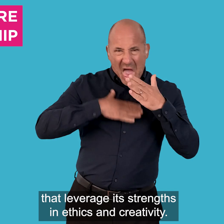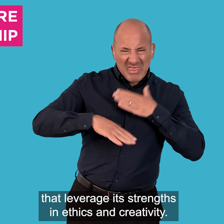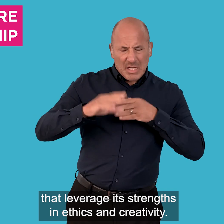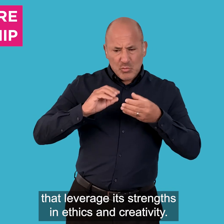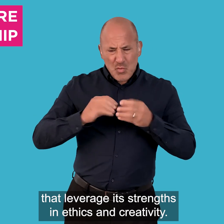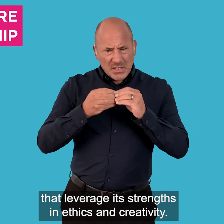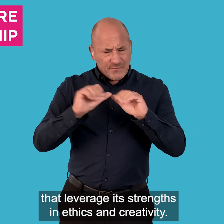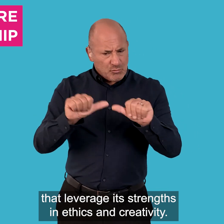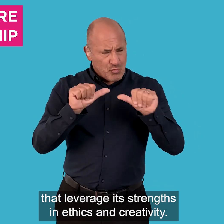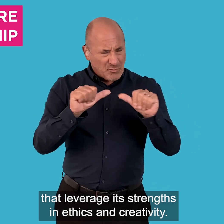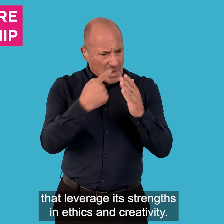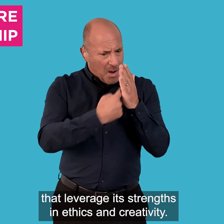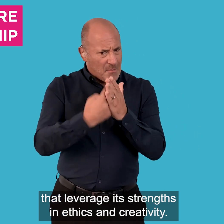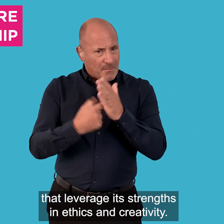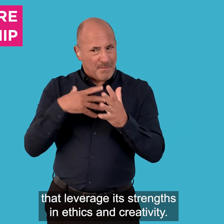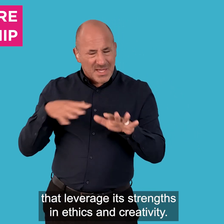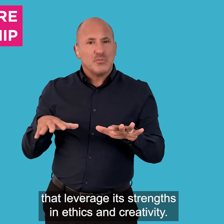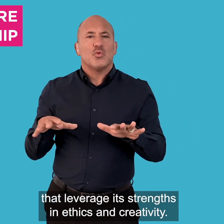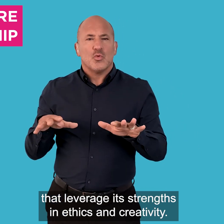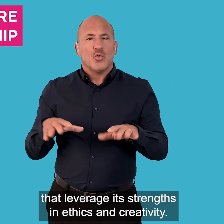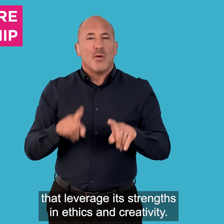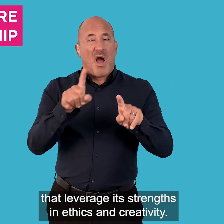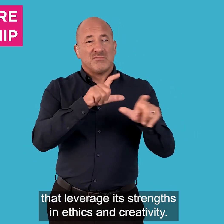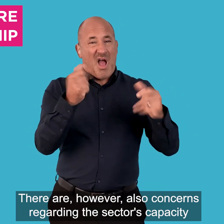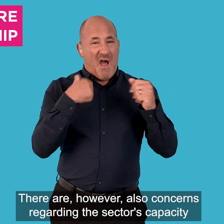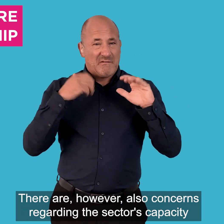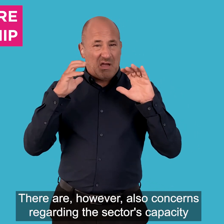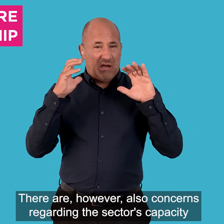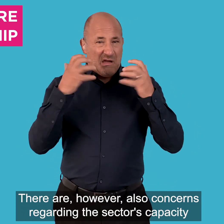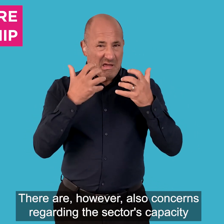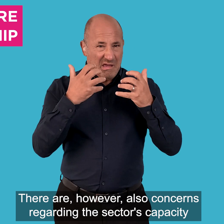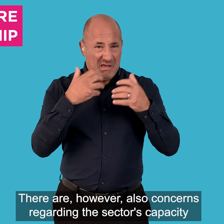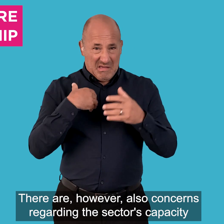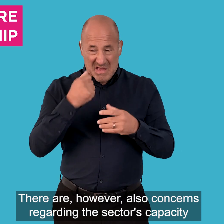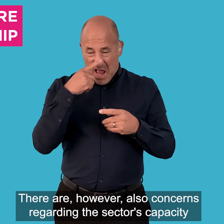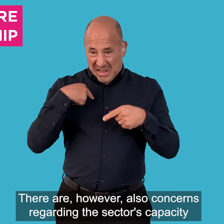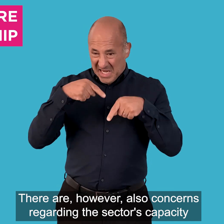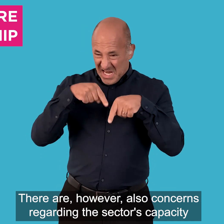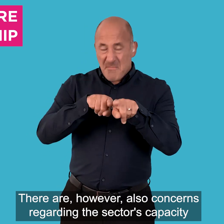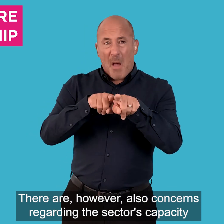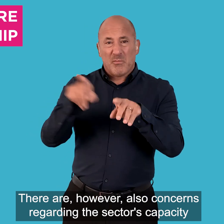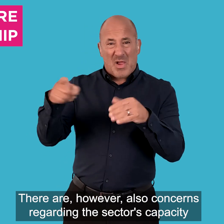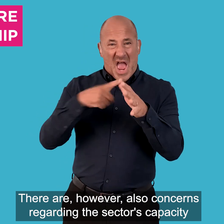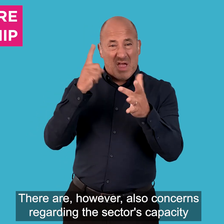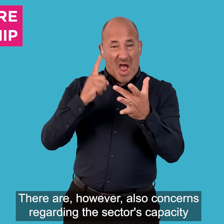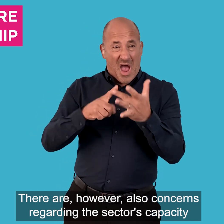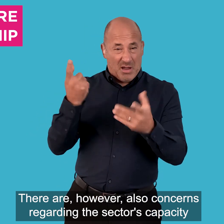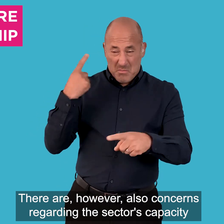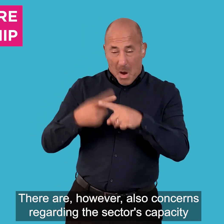that leverage its strengths in ethics and creativity. There are, however, also concerns regarding the